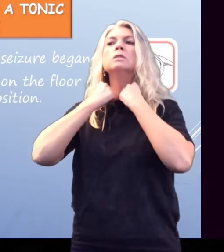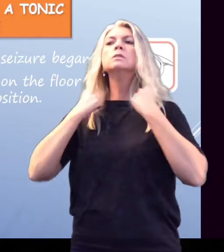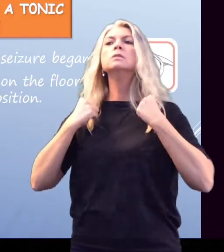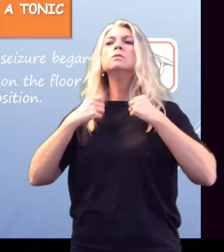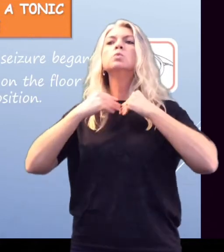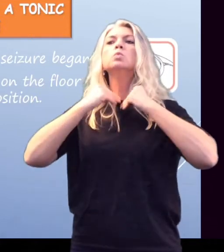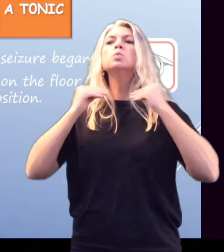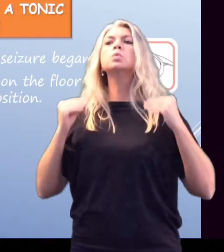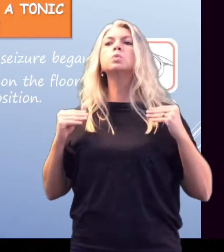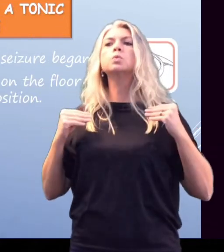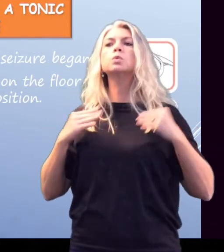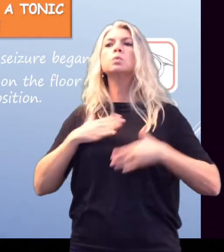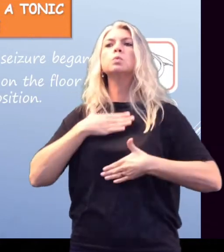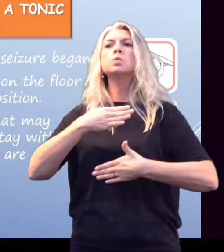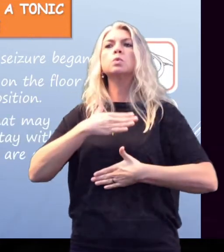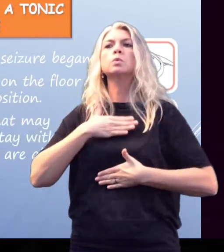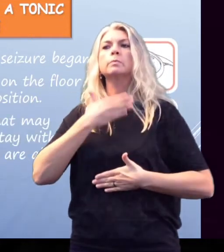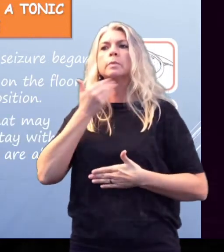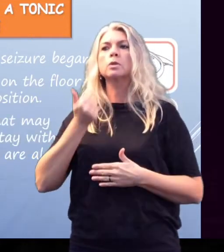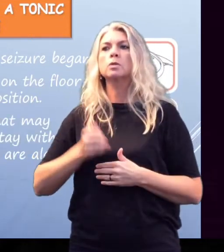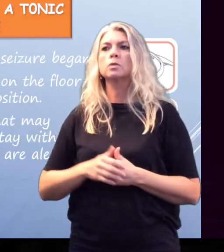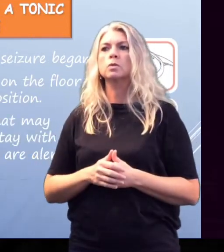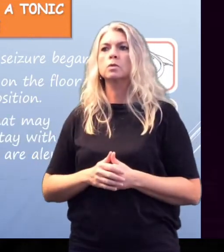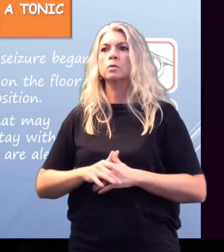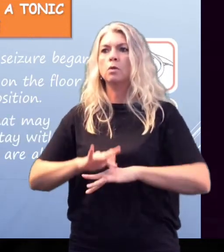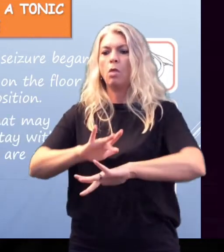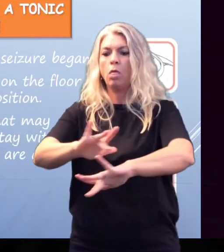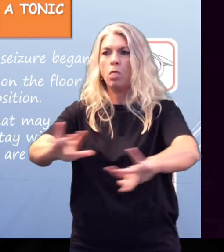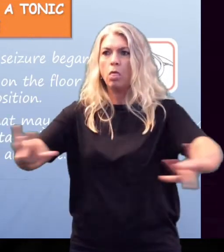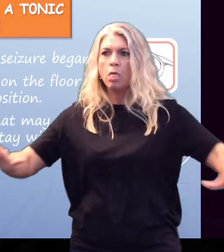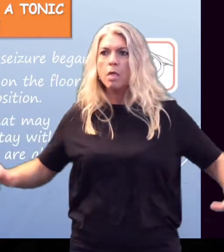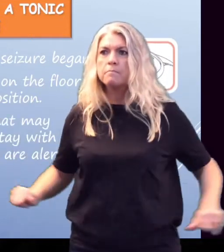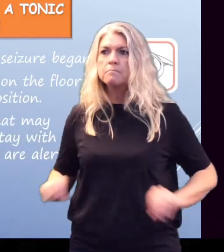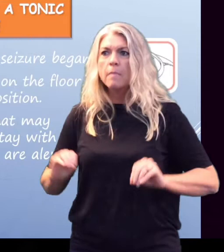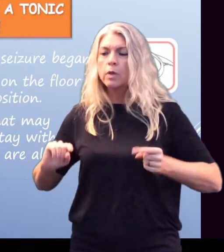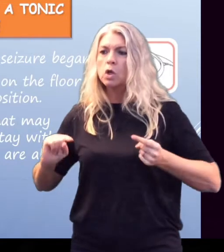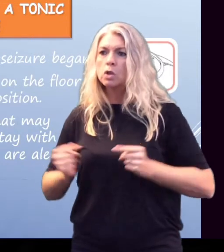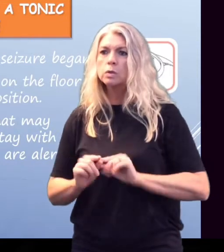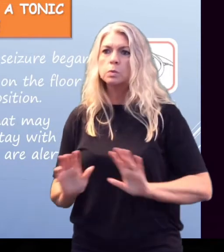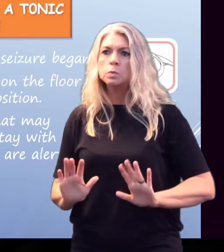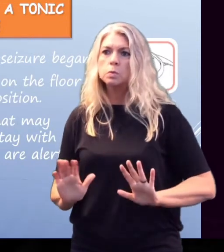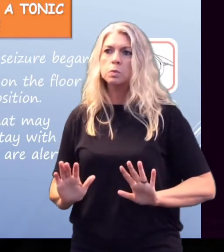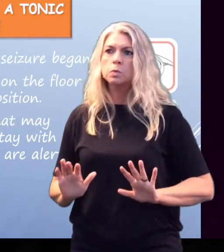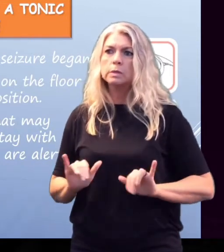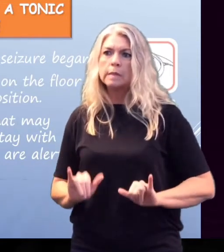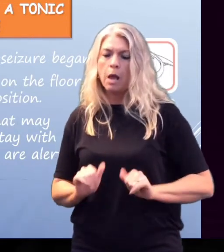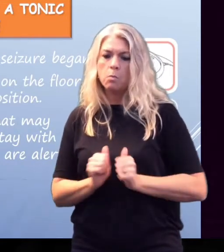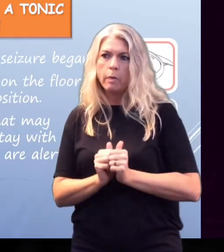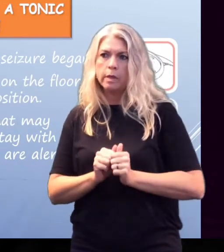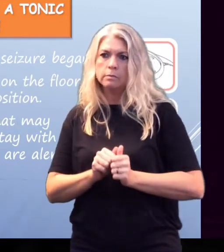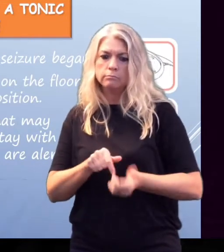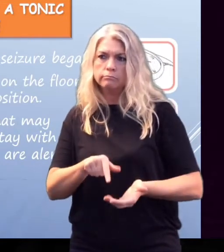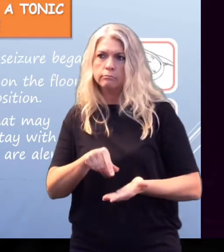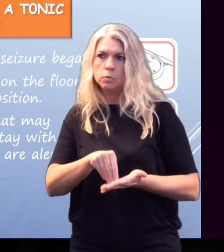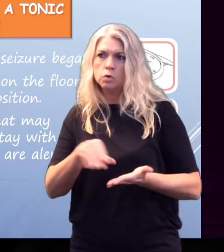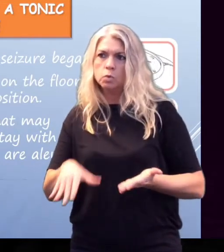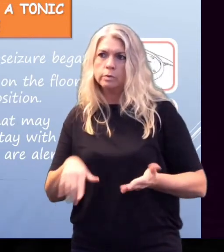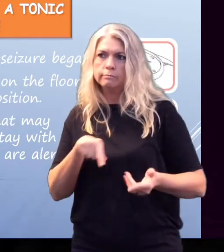their neck. Move any objects that may injure the child. Stay with them until they are